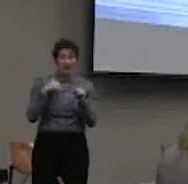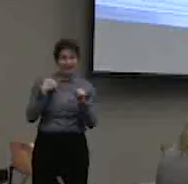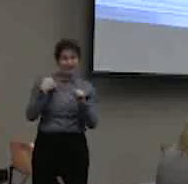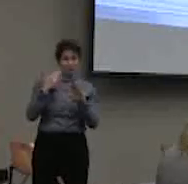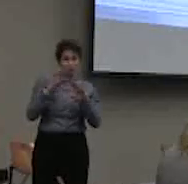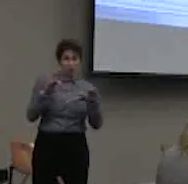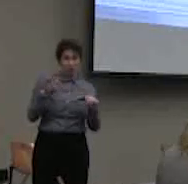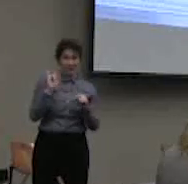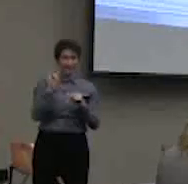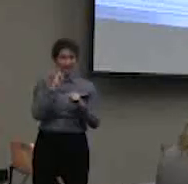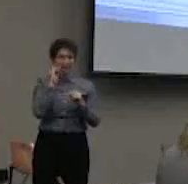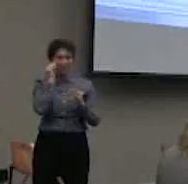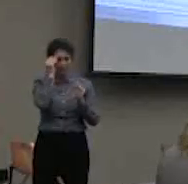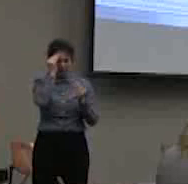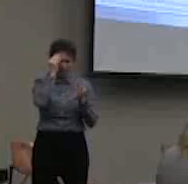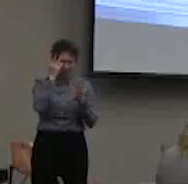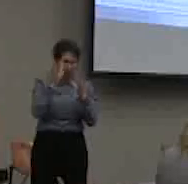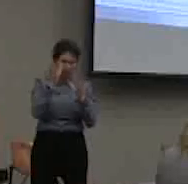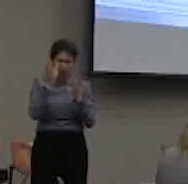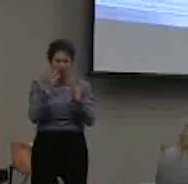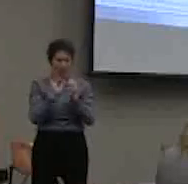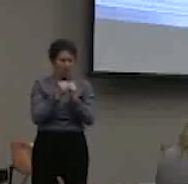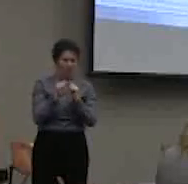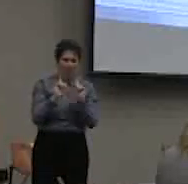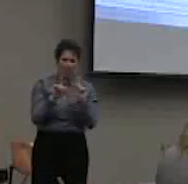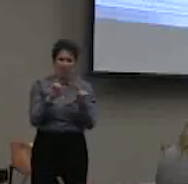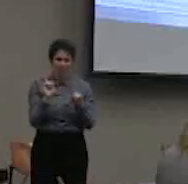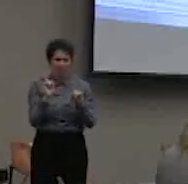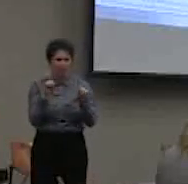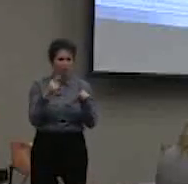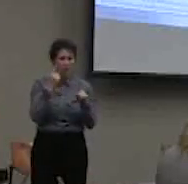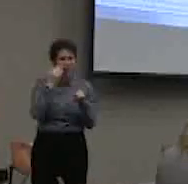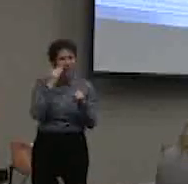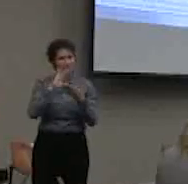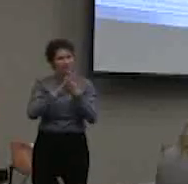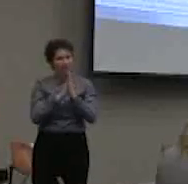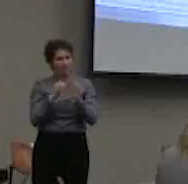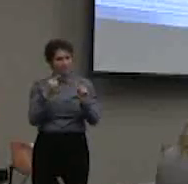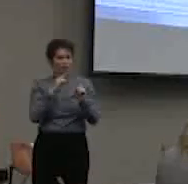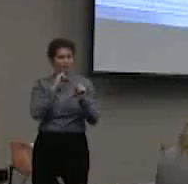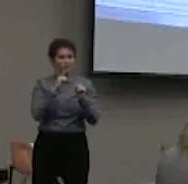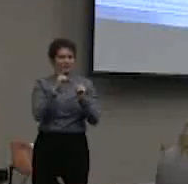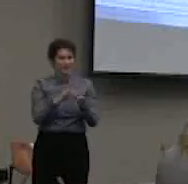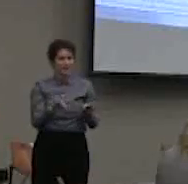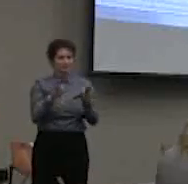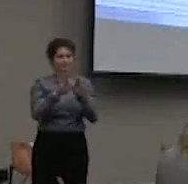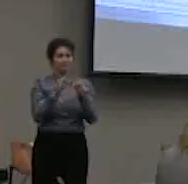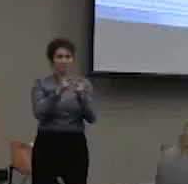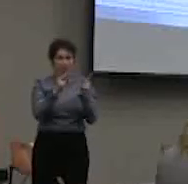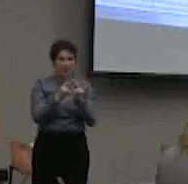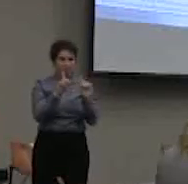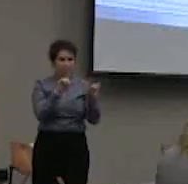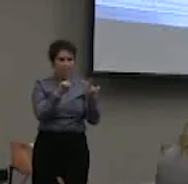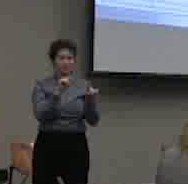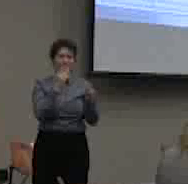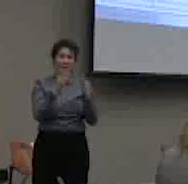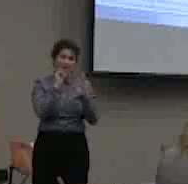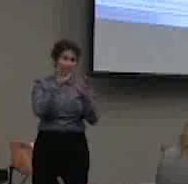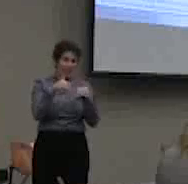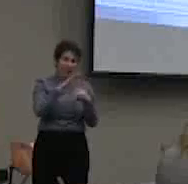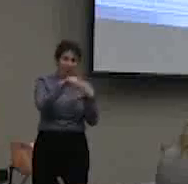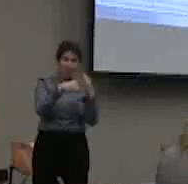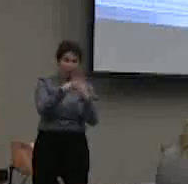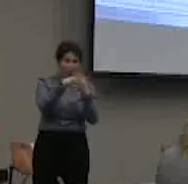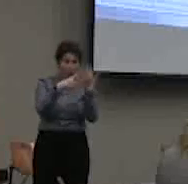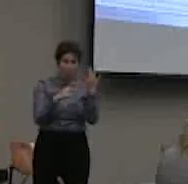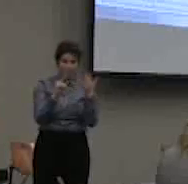children, sort of lost about who do I go to for what, this becomes a hub. They may not be the provider of all of the things listed here,